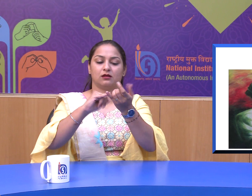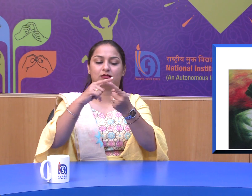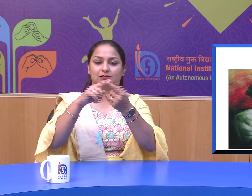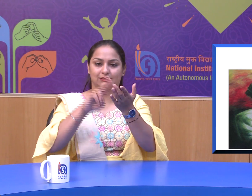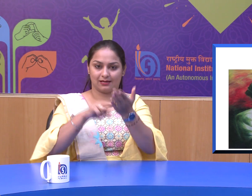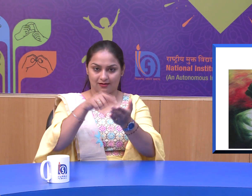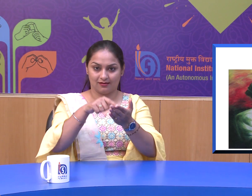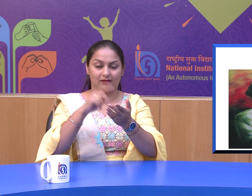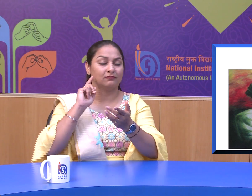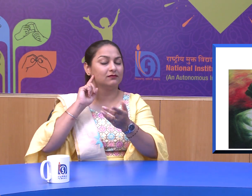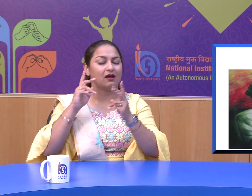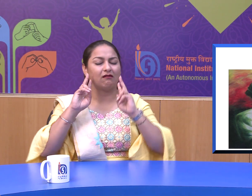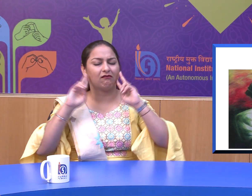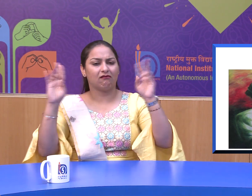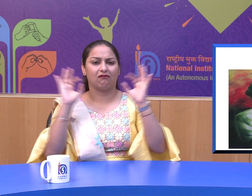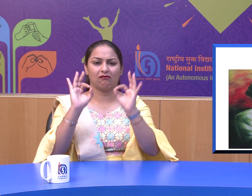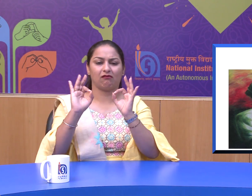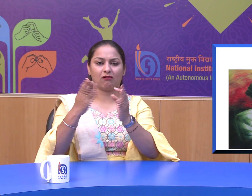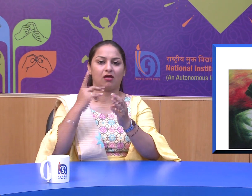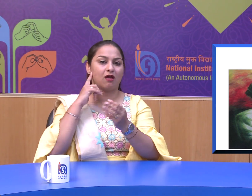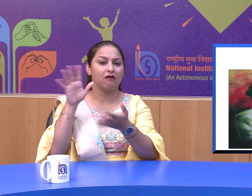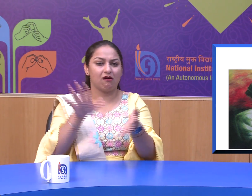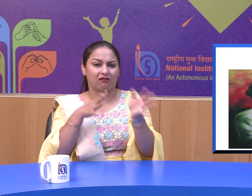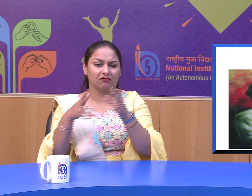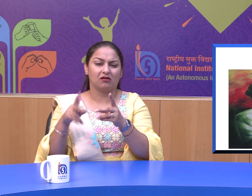a sense, the pioneer of this school.